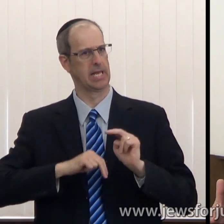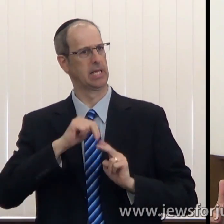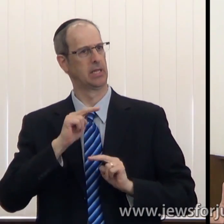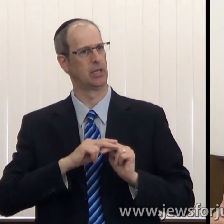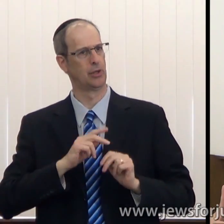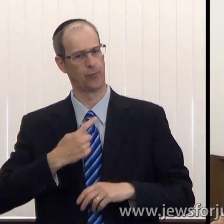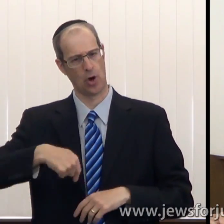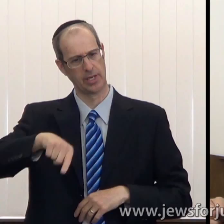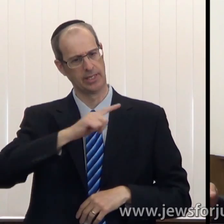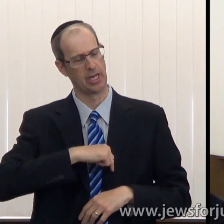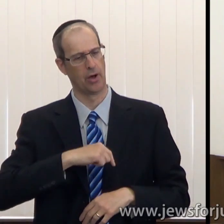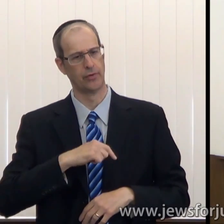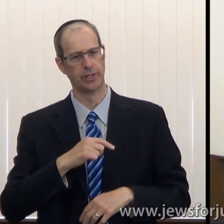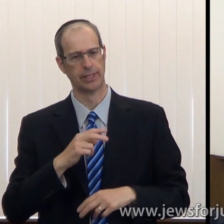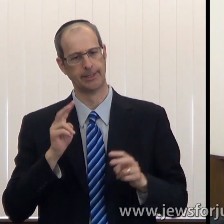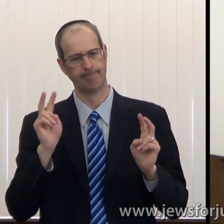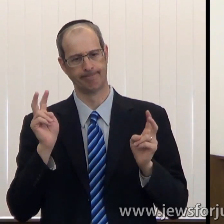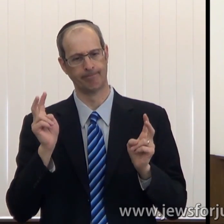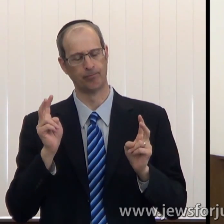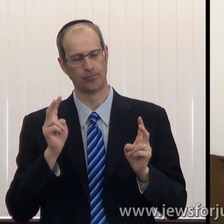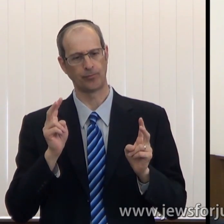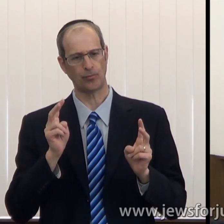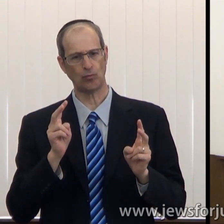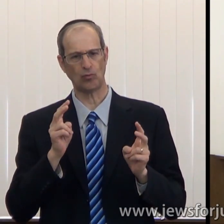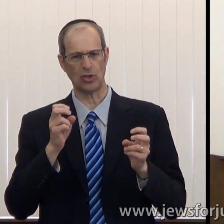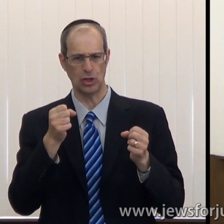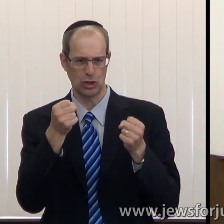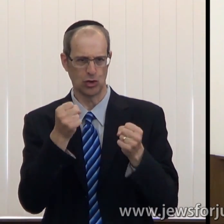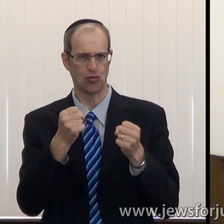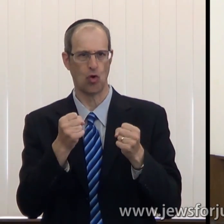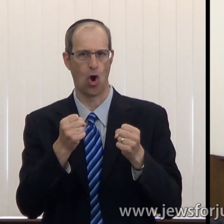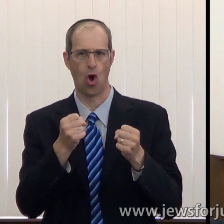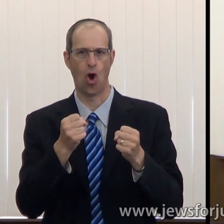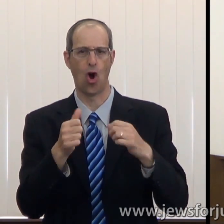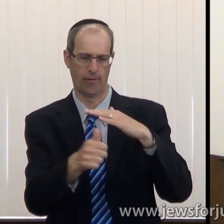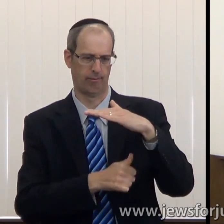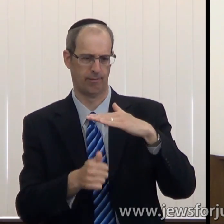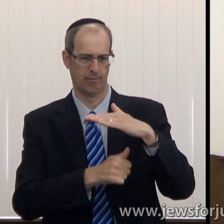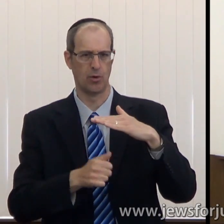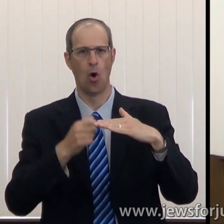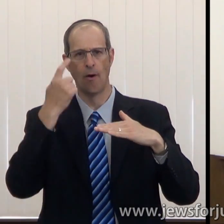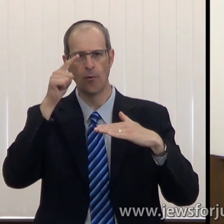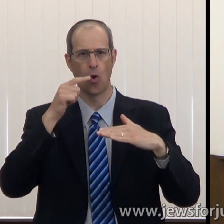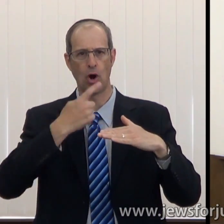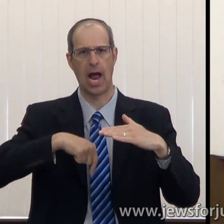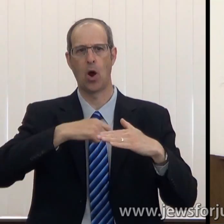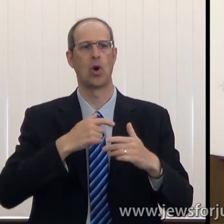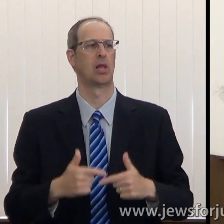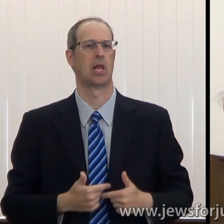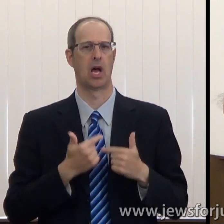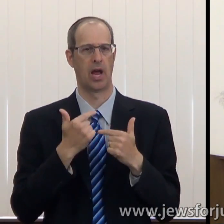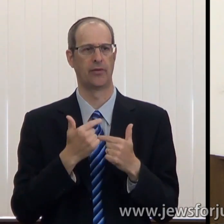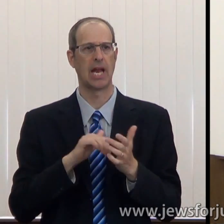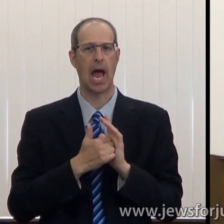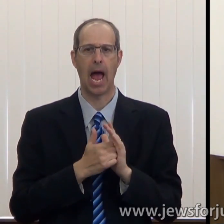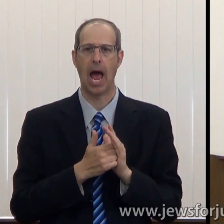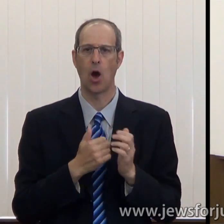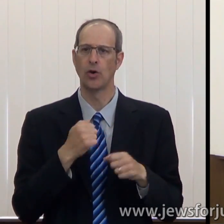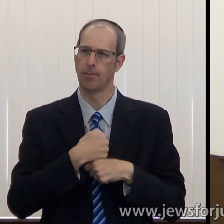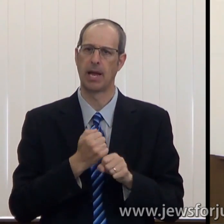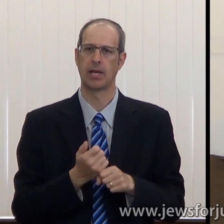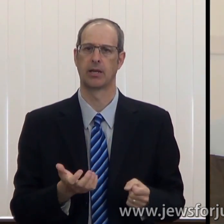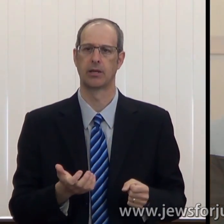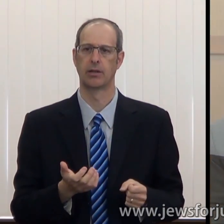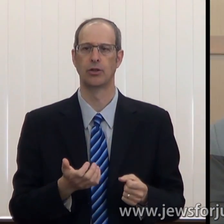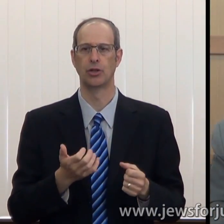this kind of strong foundation in our lives? How do we build that? So I want to share with you a story.